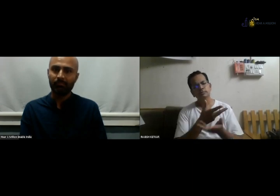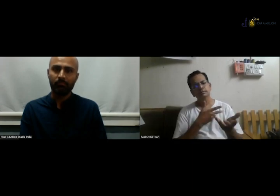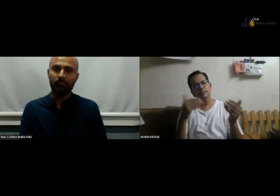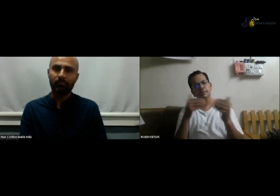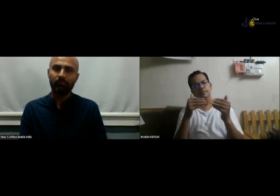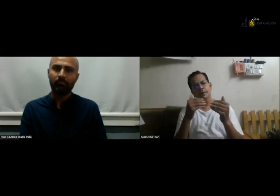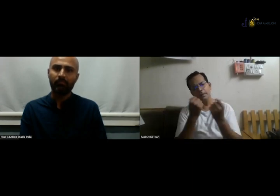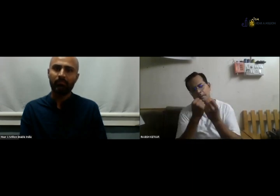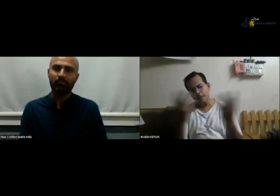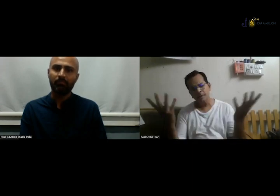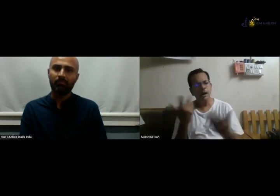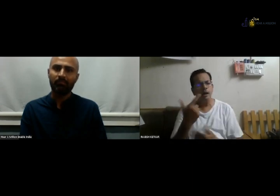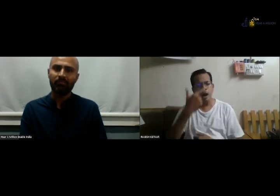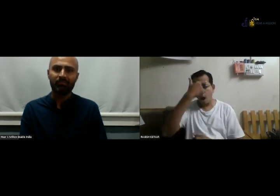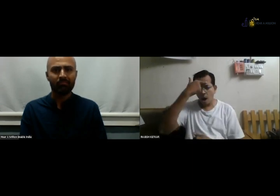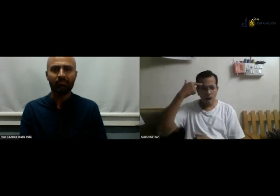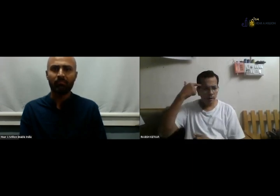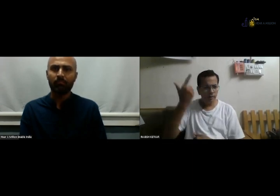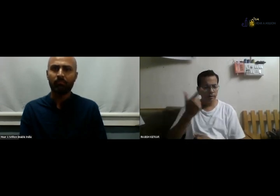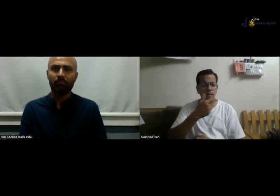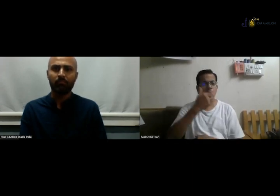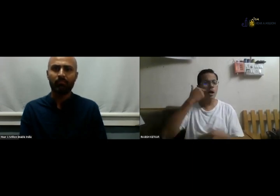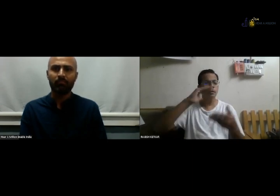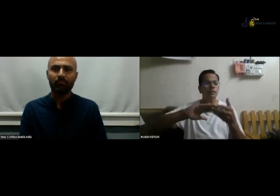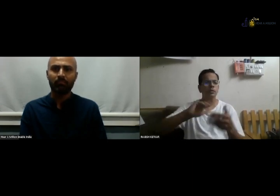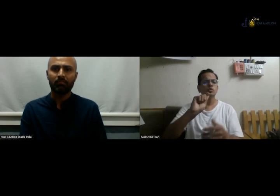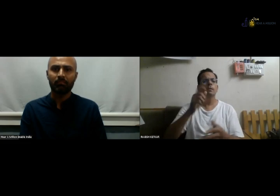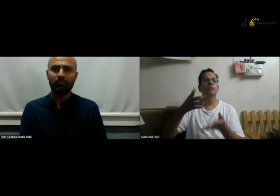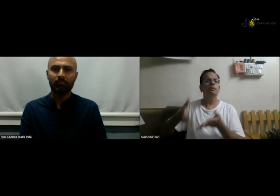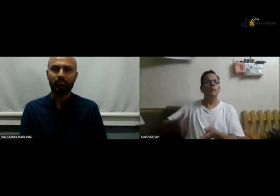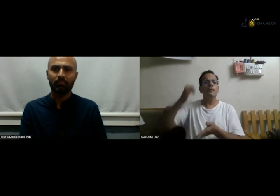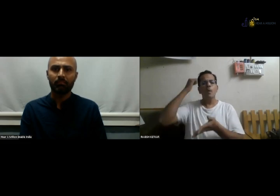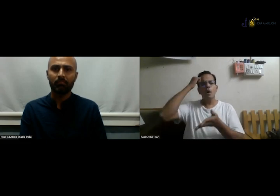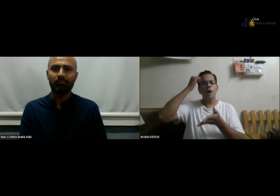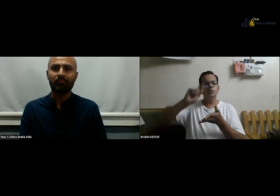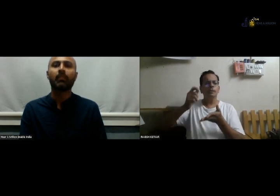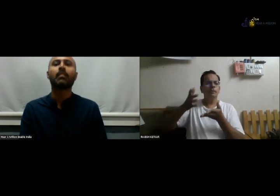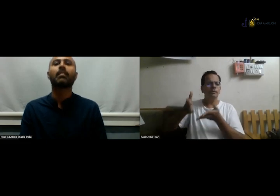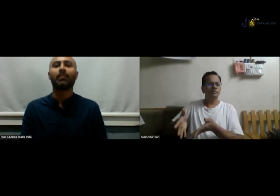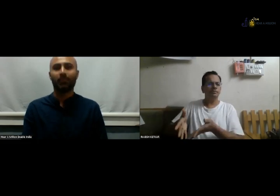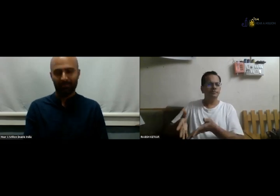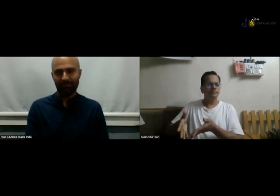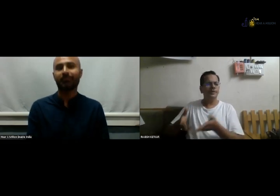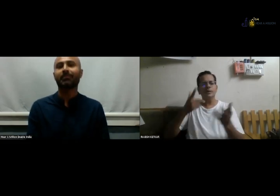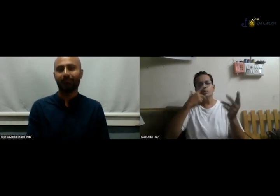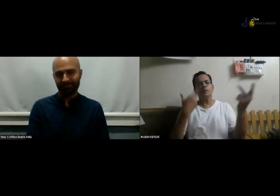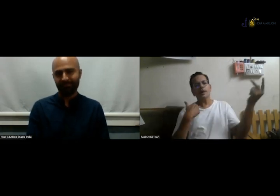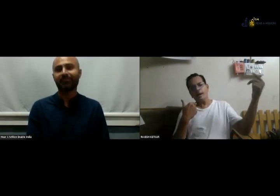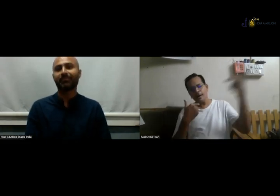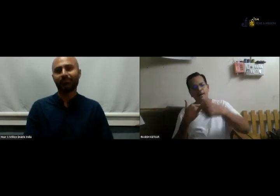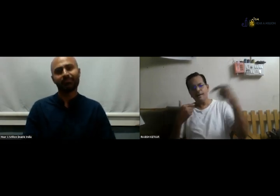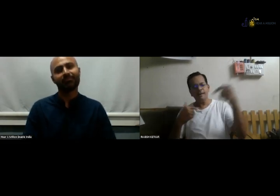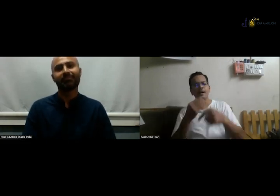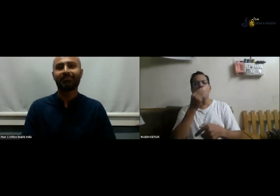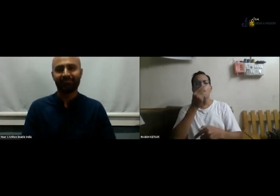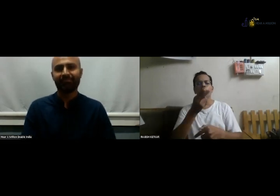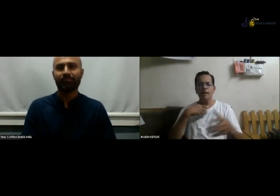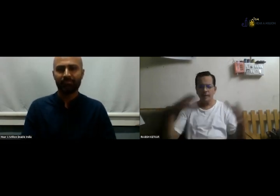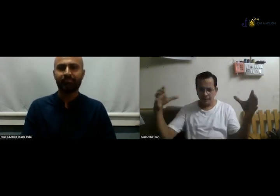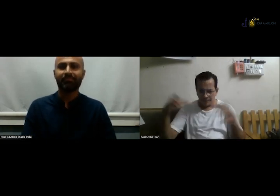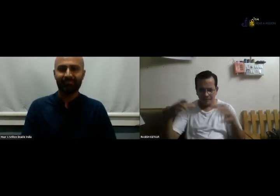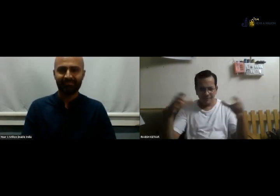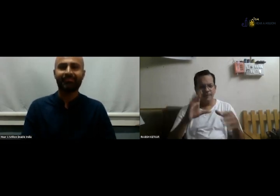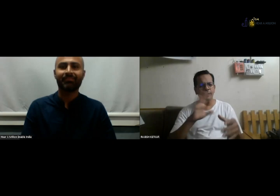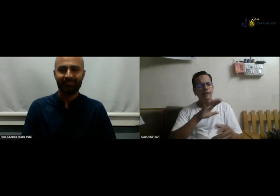the law was right or not. So, I have met Sudamni, and we had a discussion multiple times. I was lucky that Yashdeep was